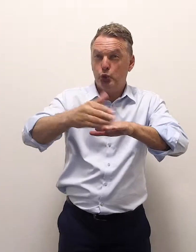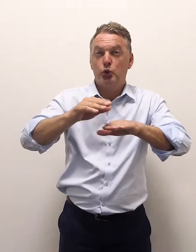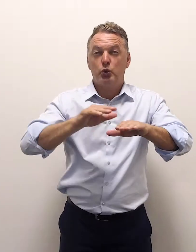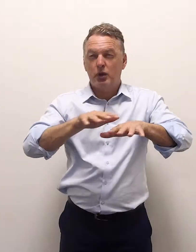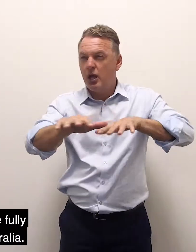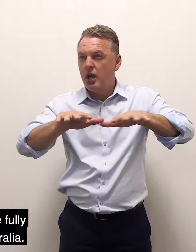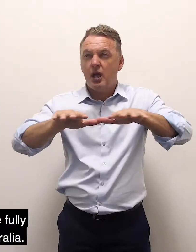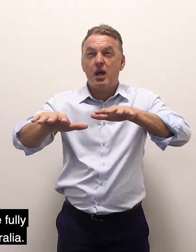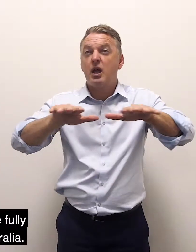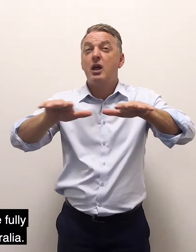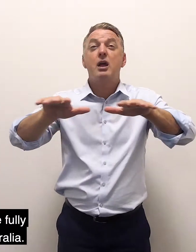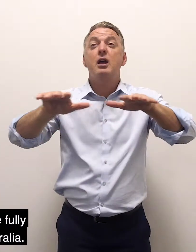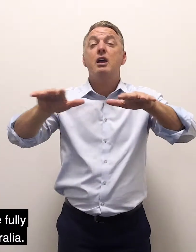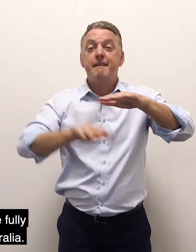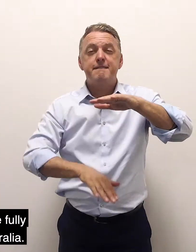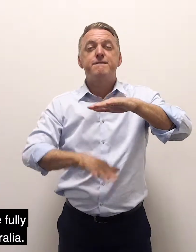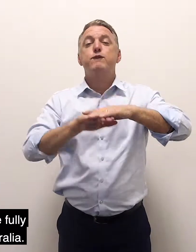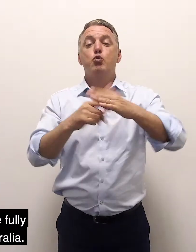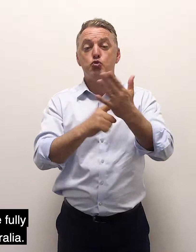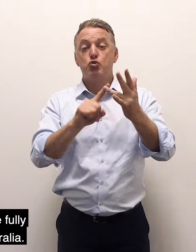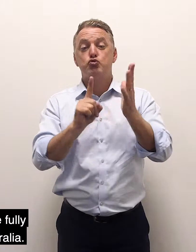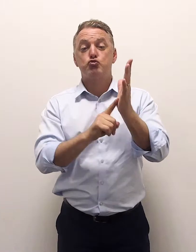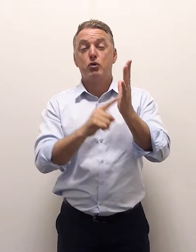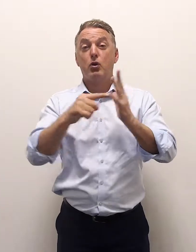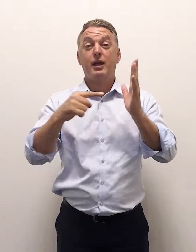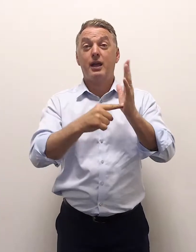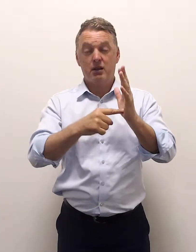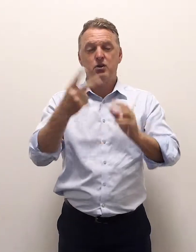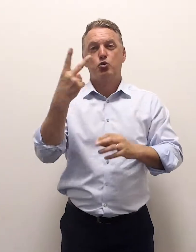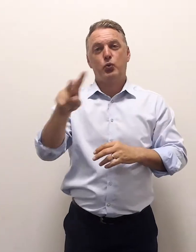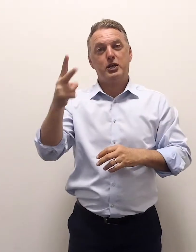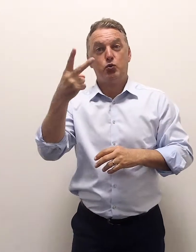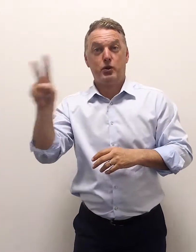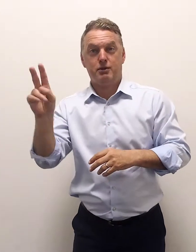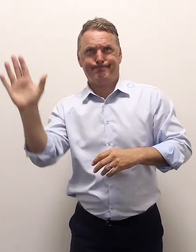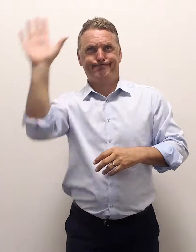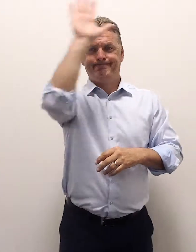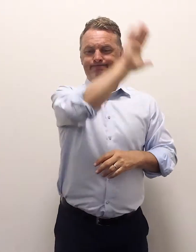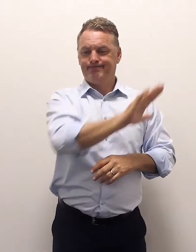2020, when it should be fully rolled out in Australia.